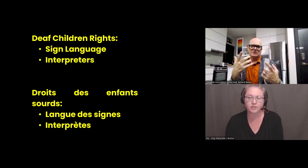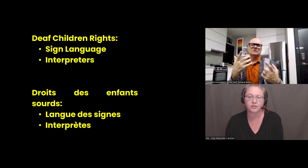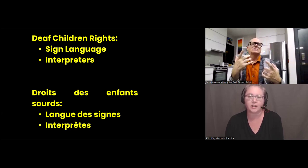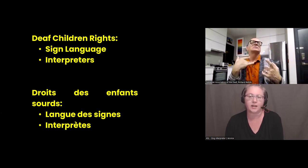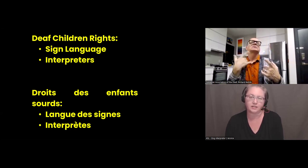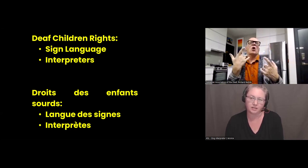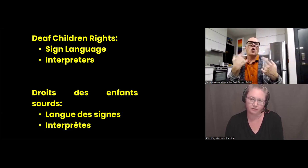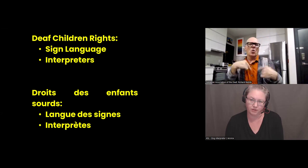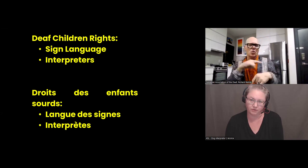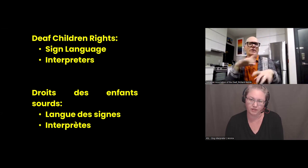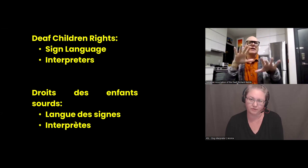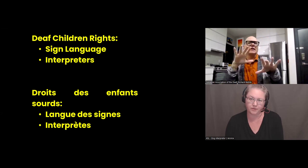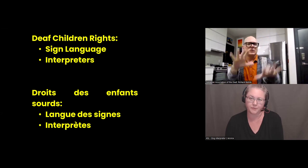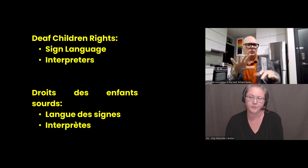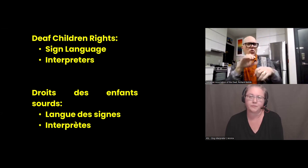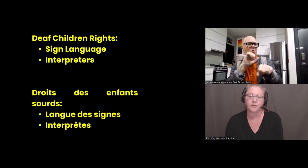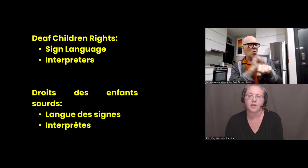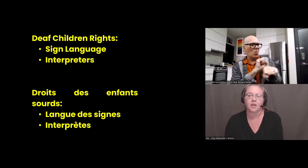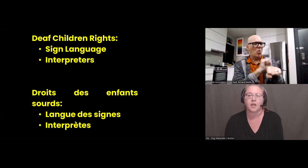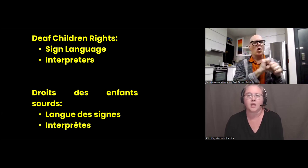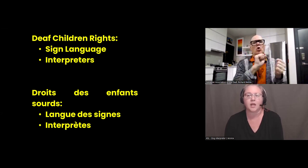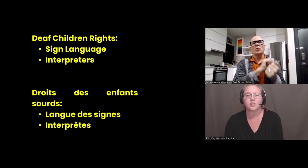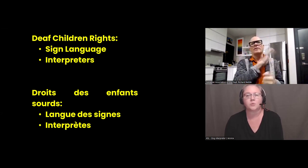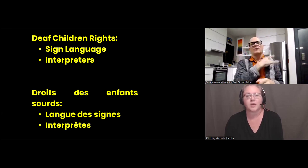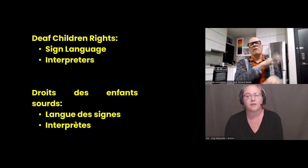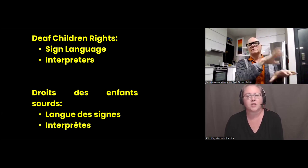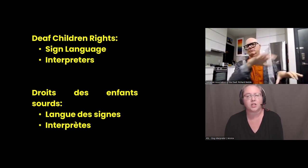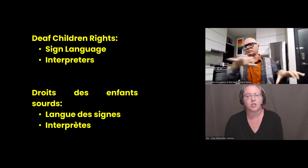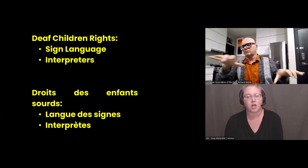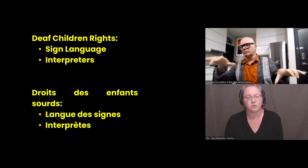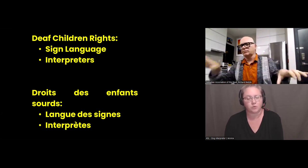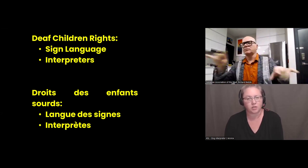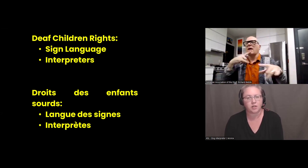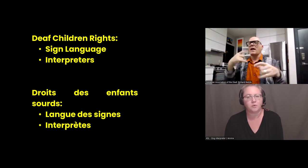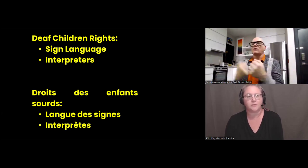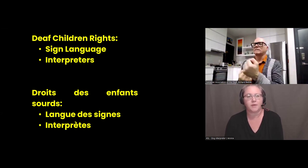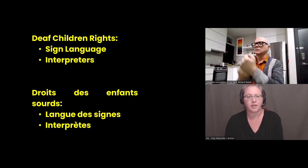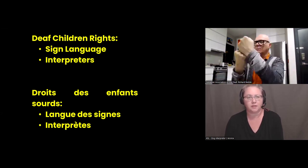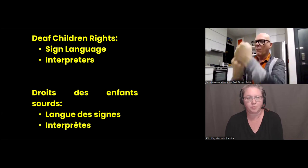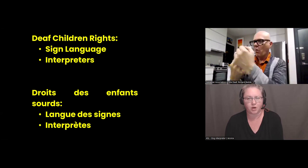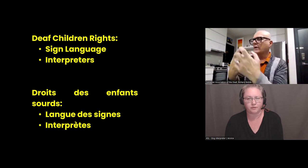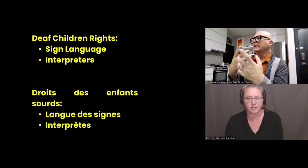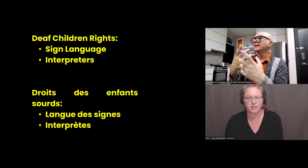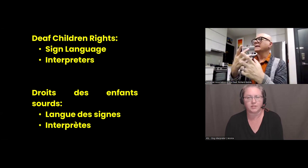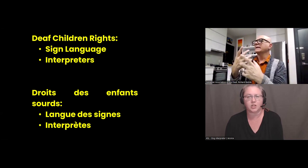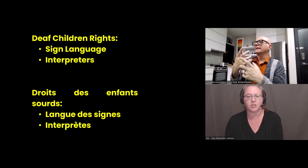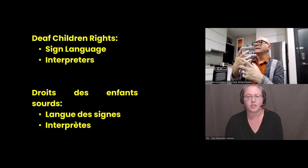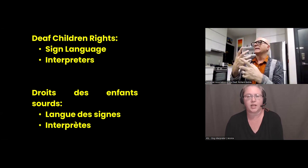level and at the federal level. And so we have done a lot of work with many of the provinces looking